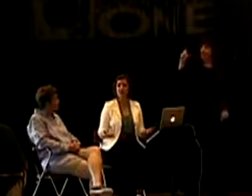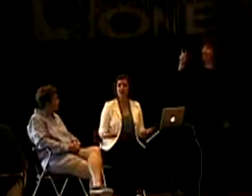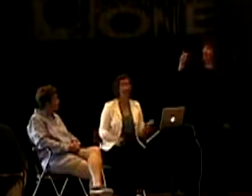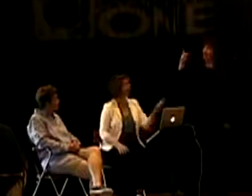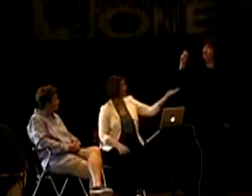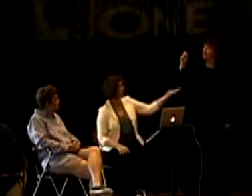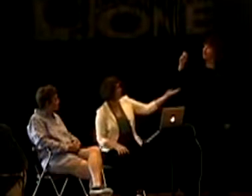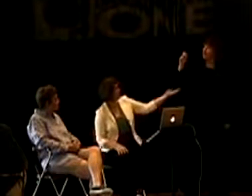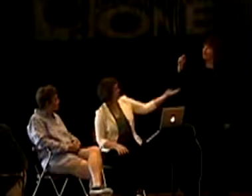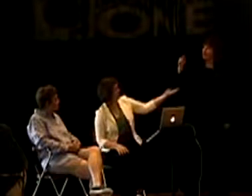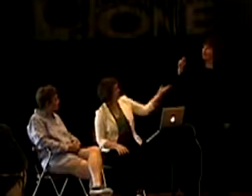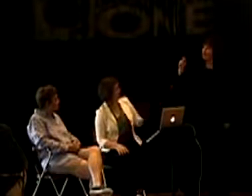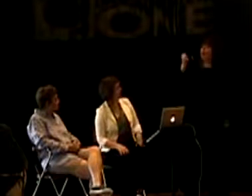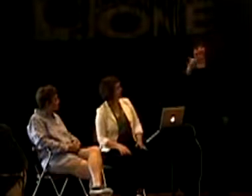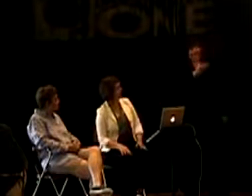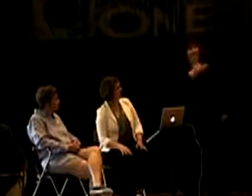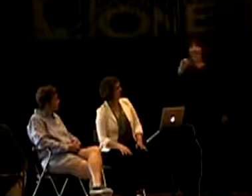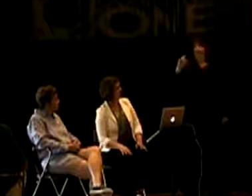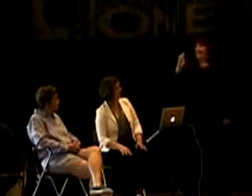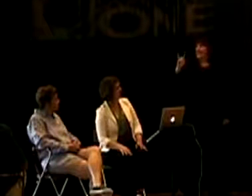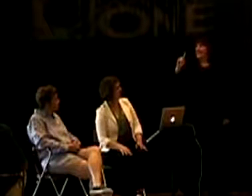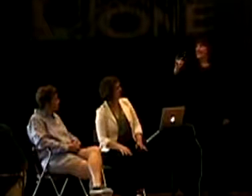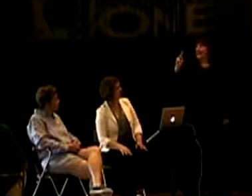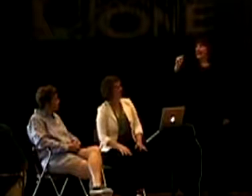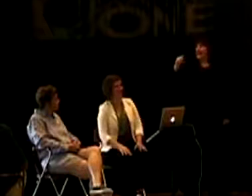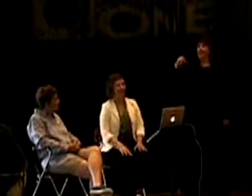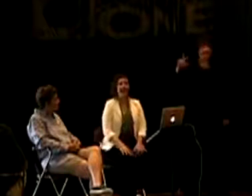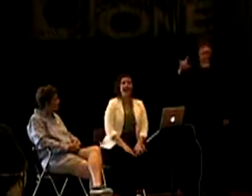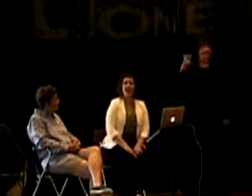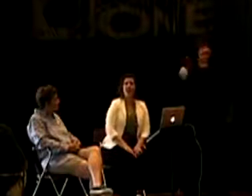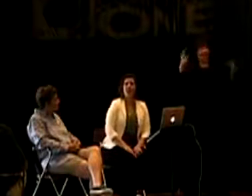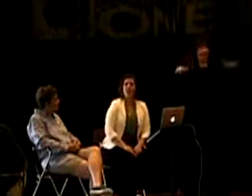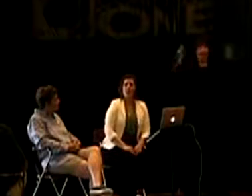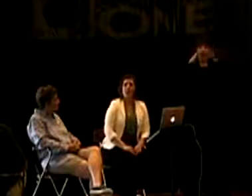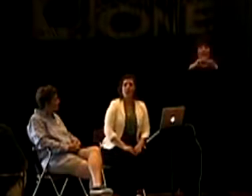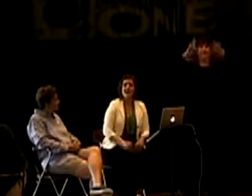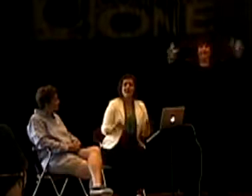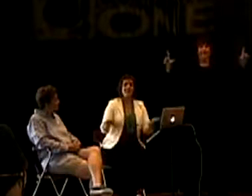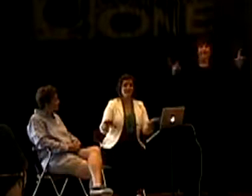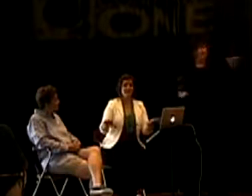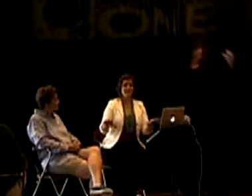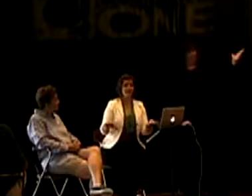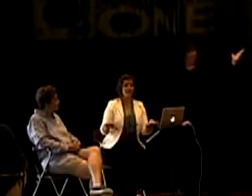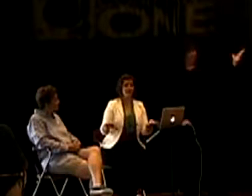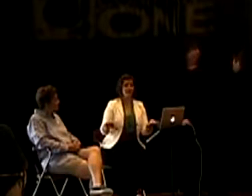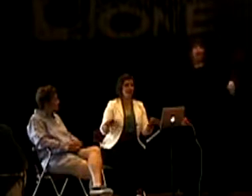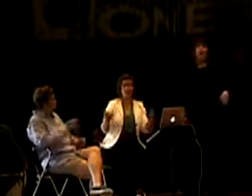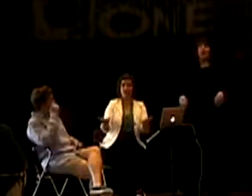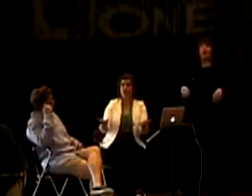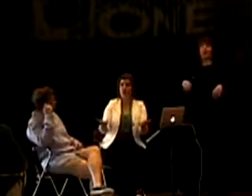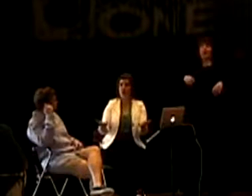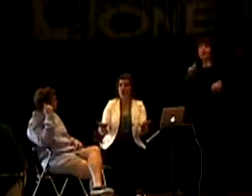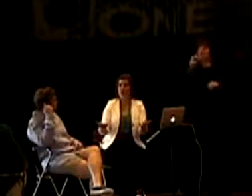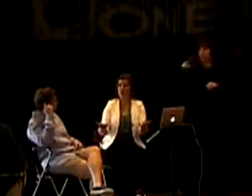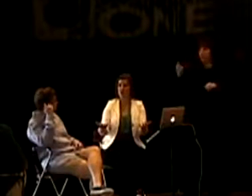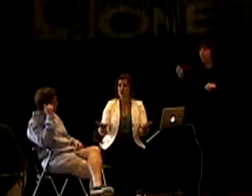Person by Aditi Kapil, who's up there on that large screen right there. In addition to all of